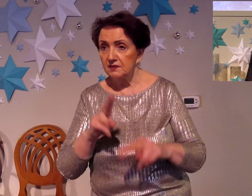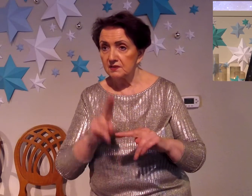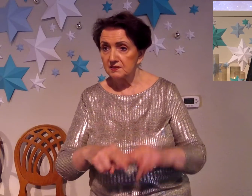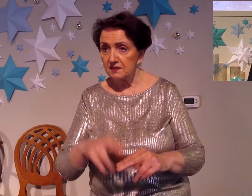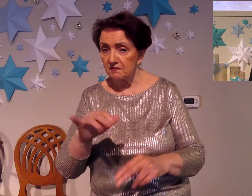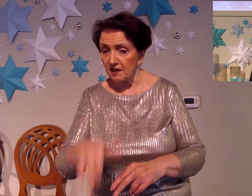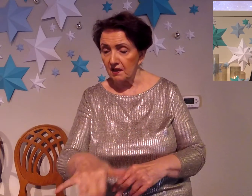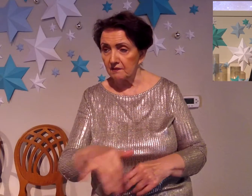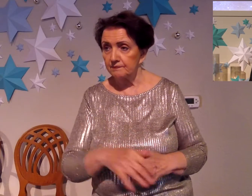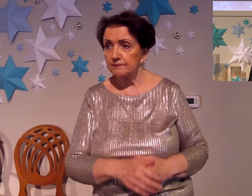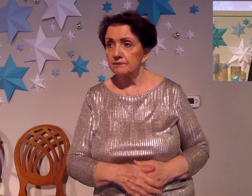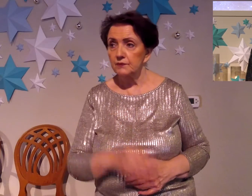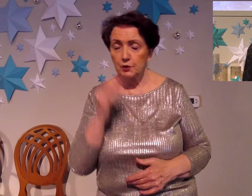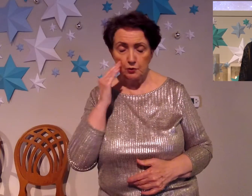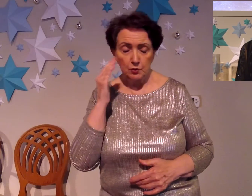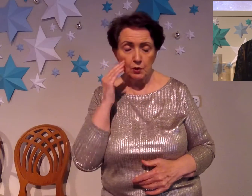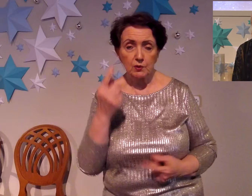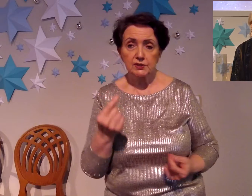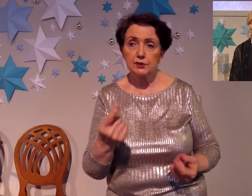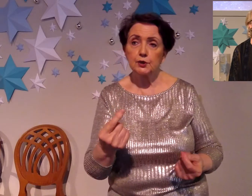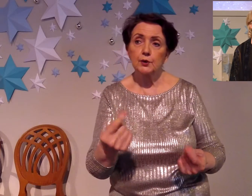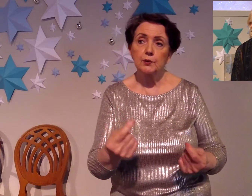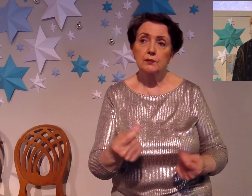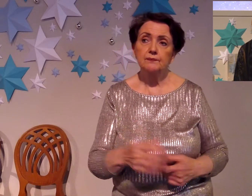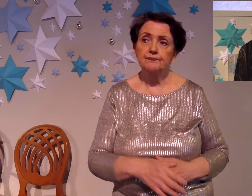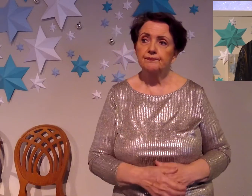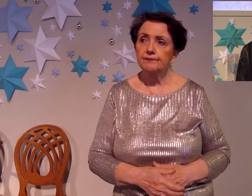do. Are you going to do it? No. Mm-mm.